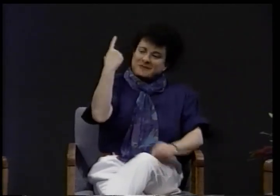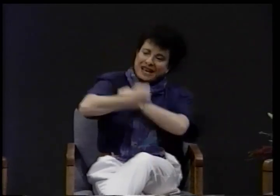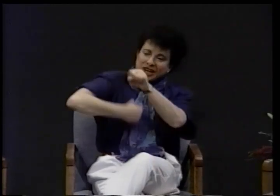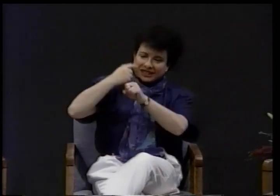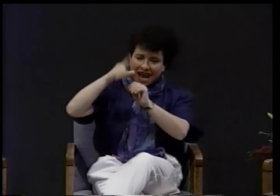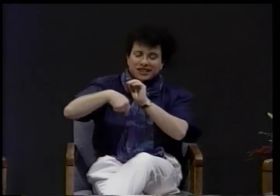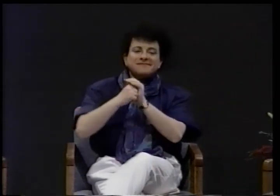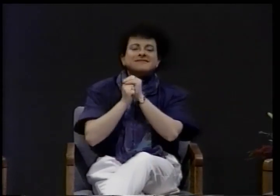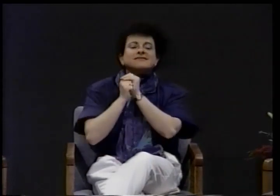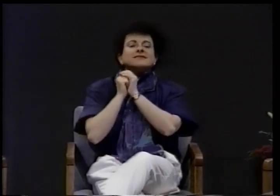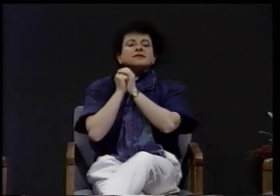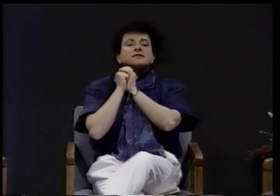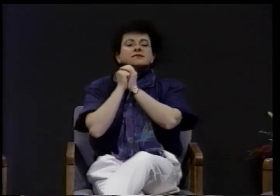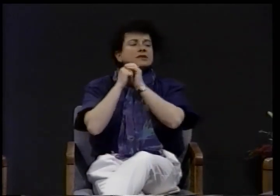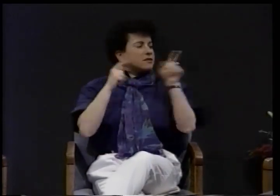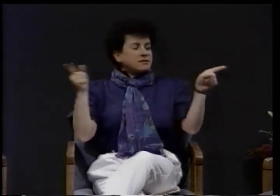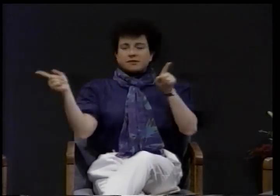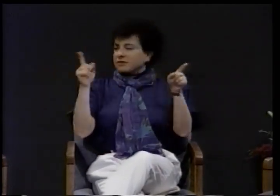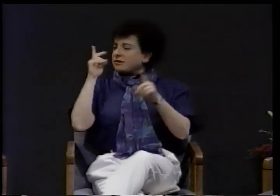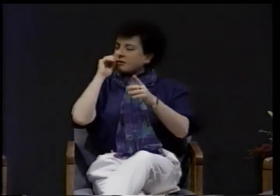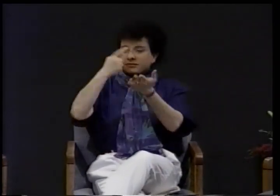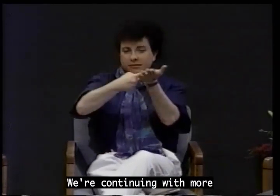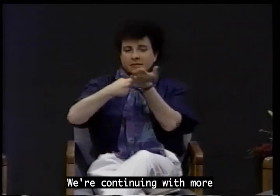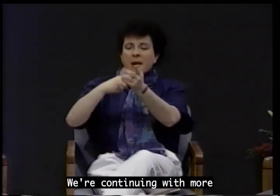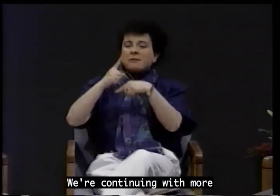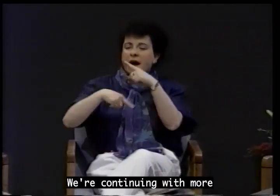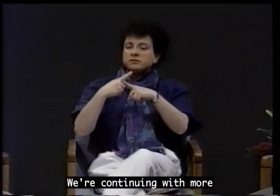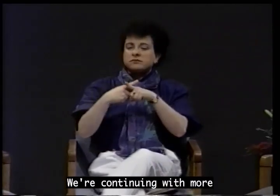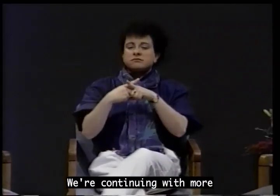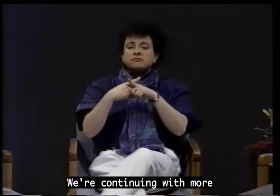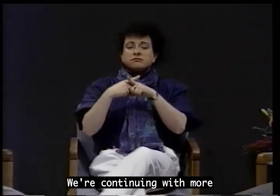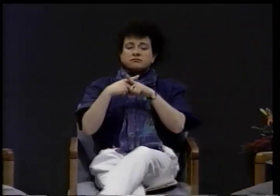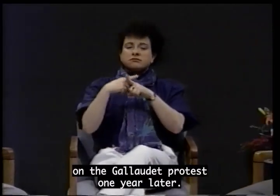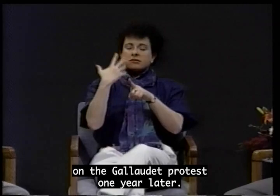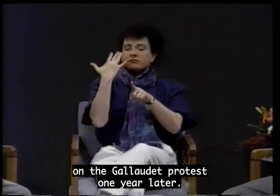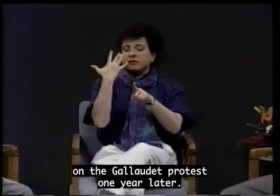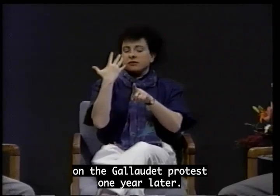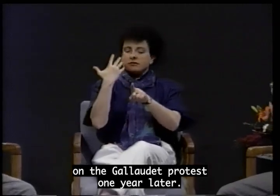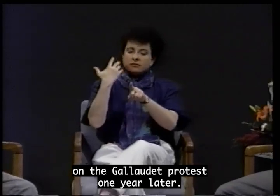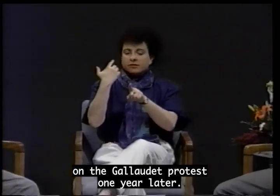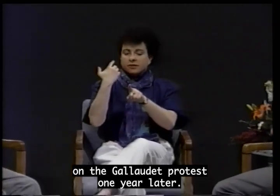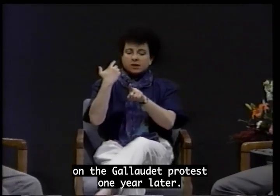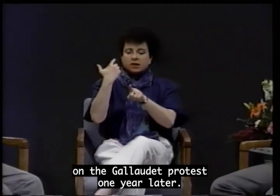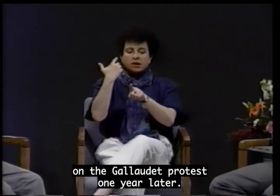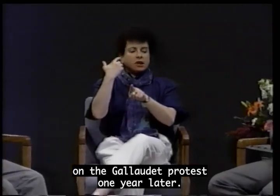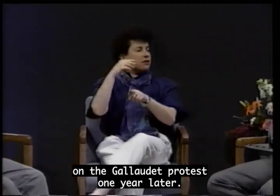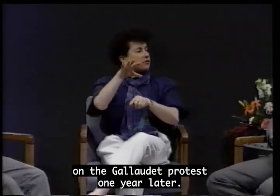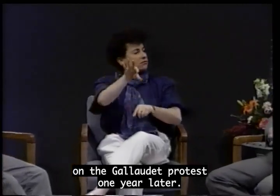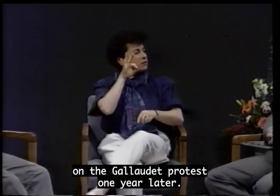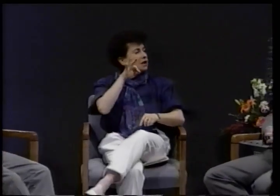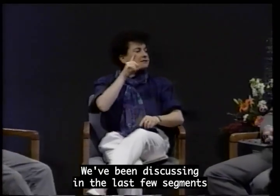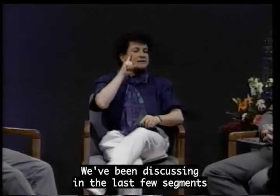We're continuing with more on the Gallaudet protest 1 year later. We've been discussing in the last few segments